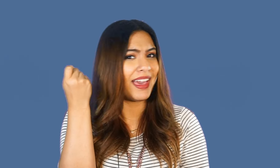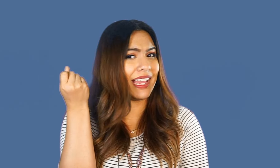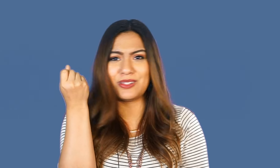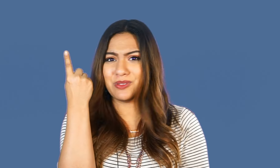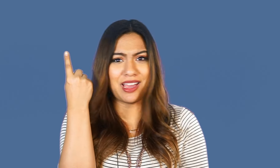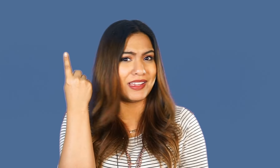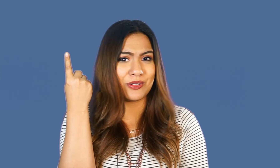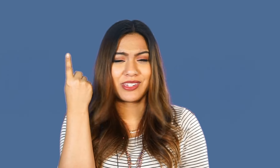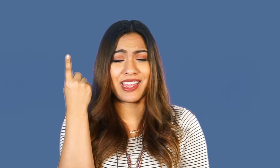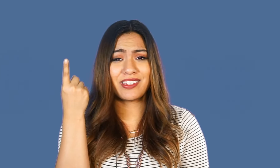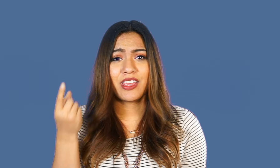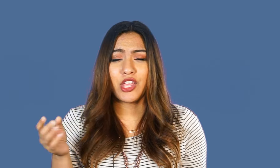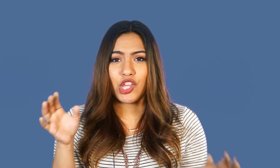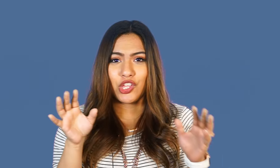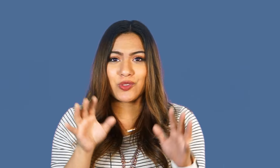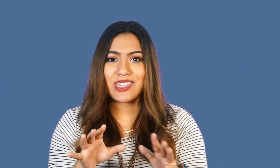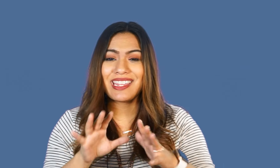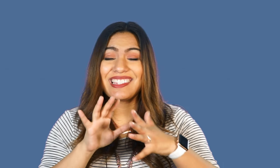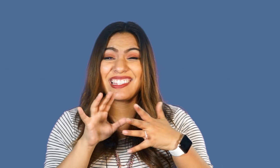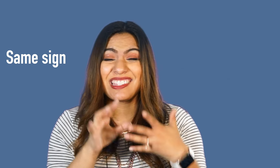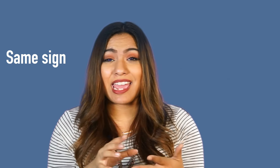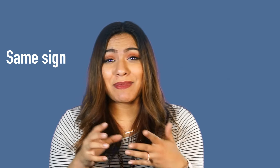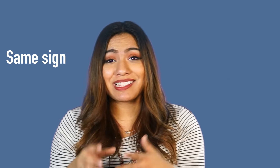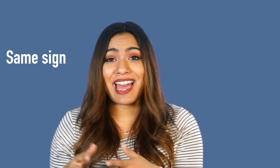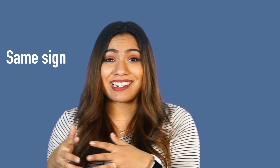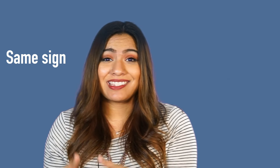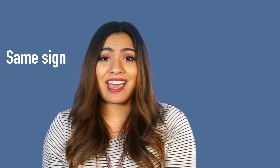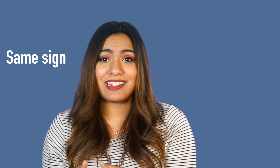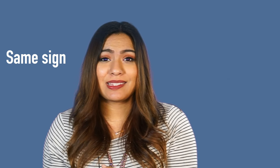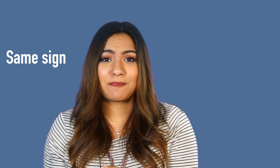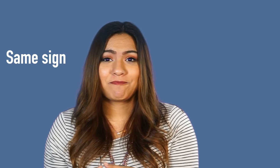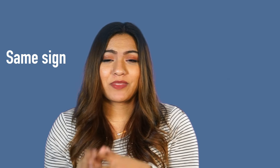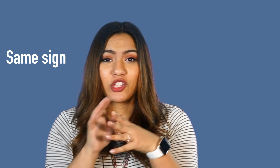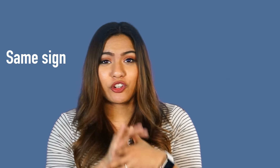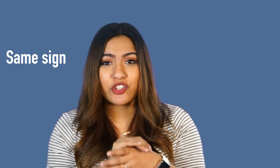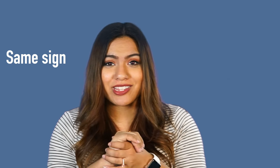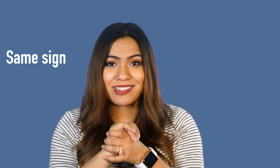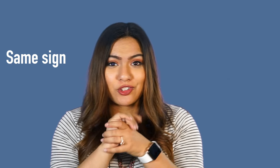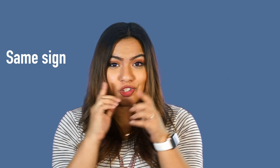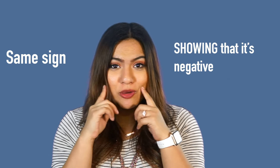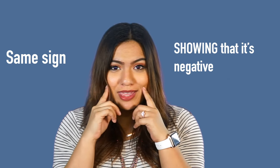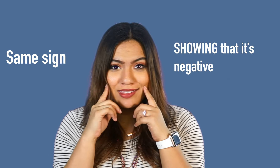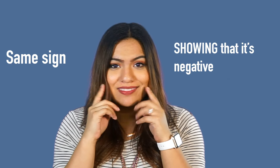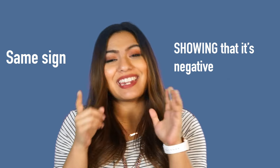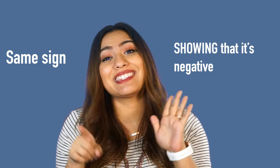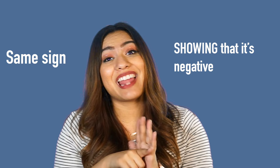I do not understand, you'll see it's the same exact signs. You're just showing that it's a